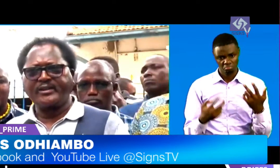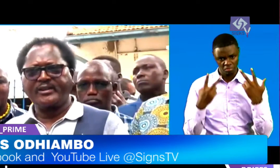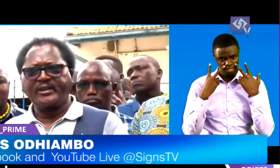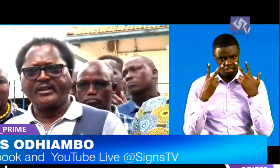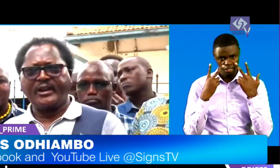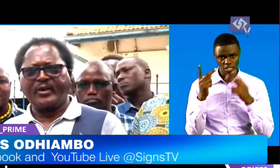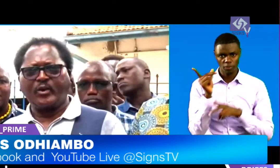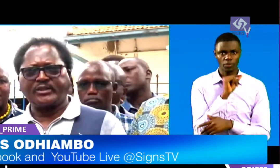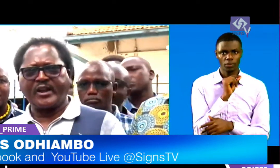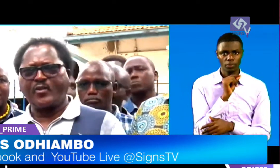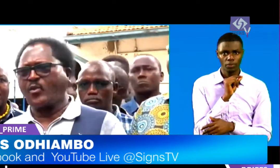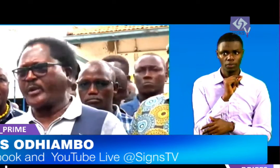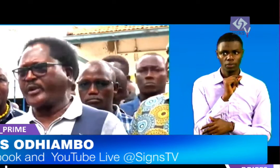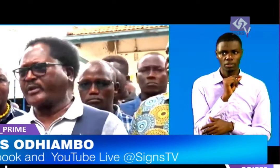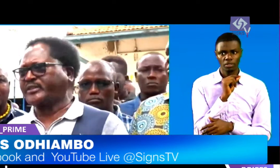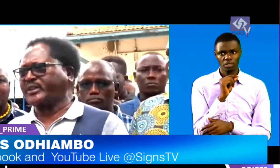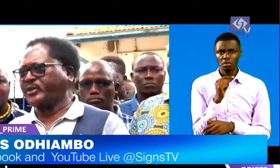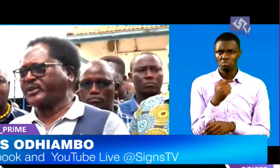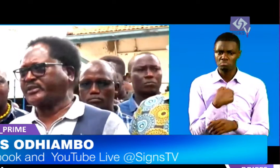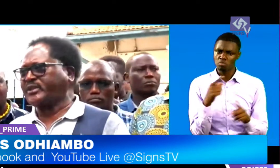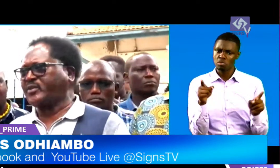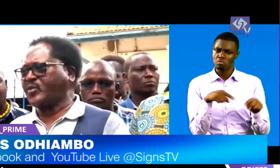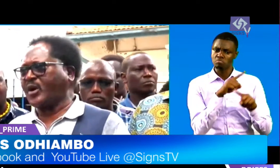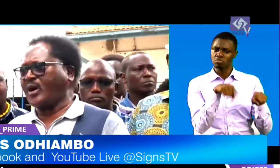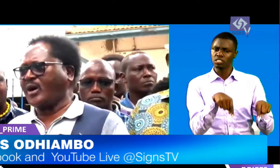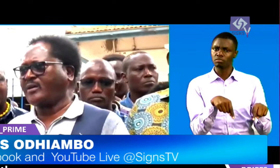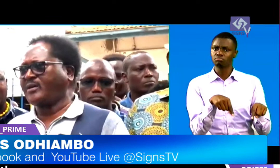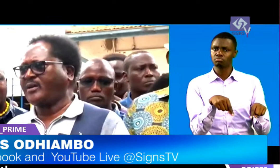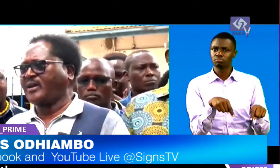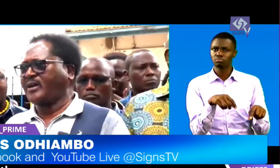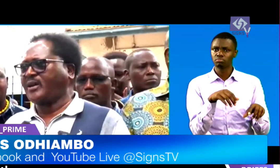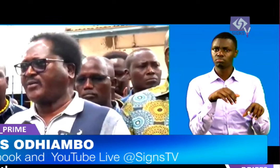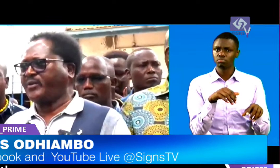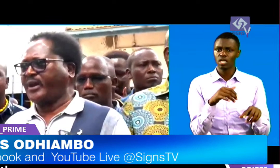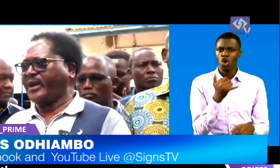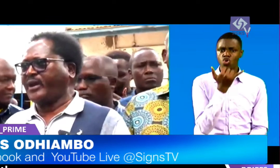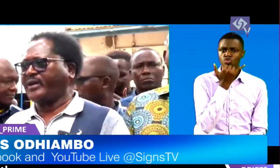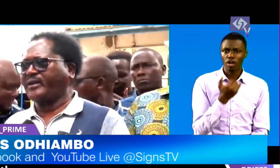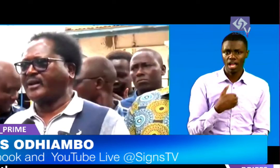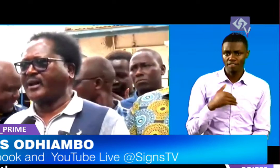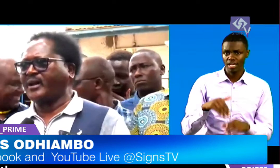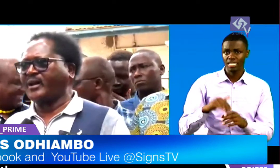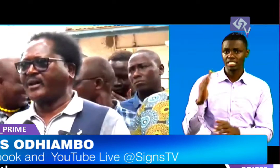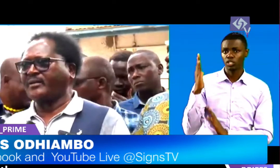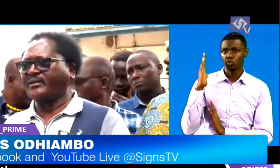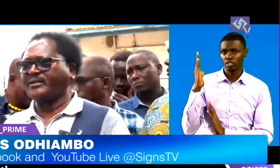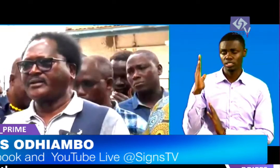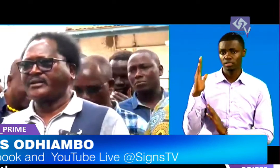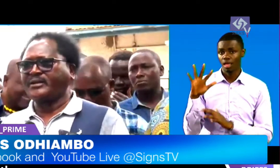yanaonekana nilikosea kwa upande wa security, kwa vile